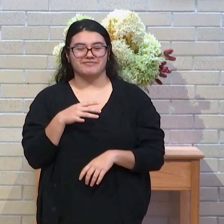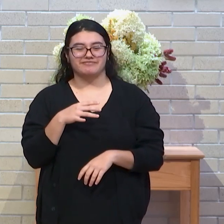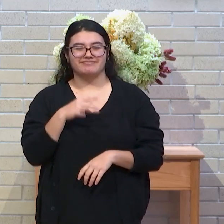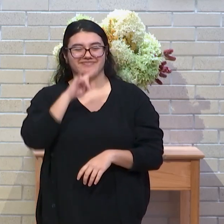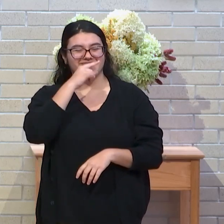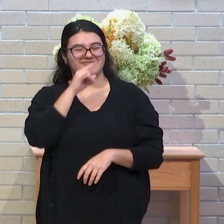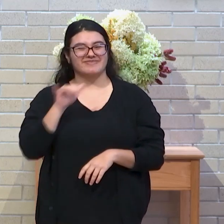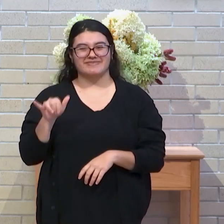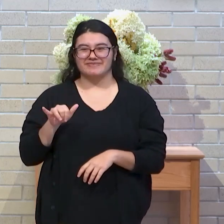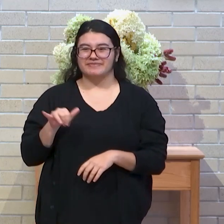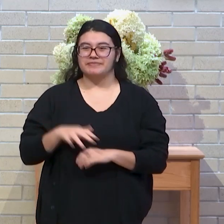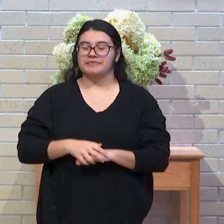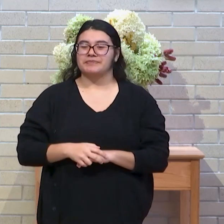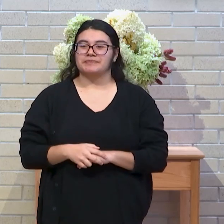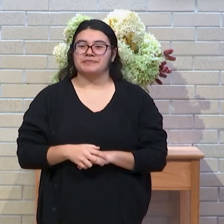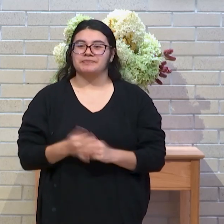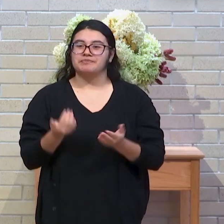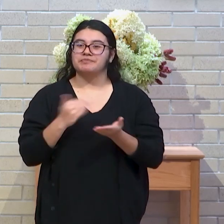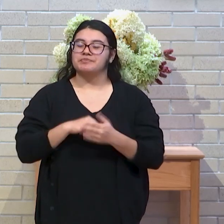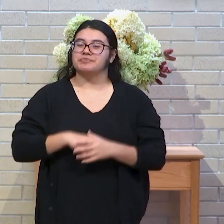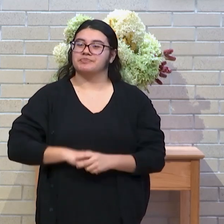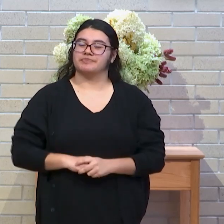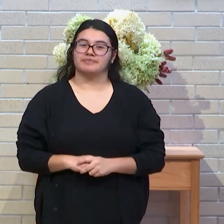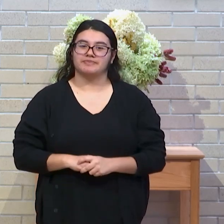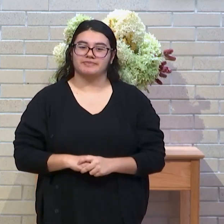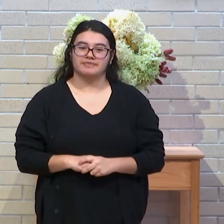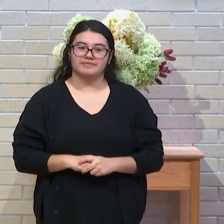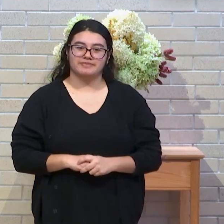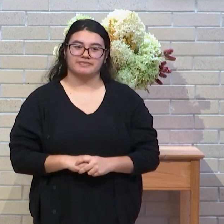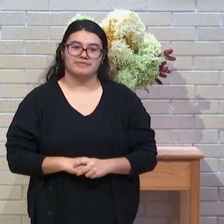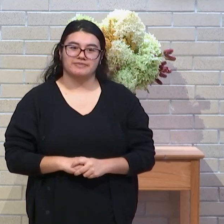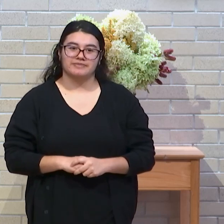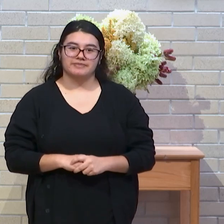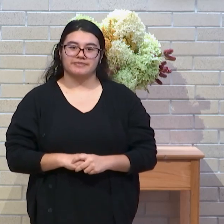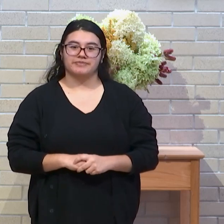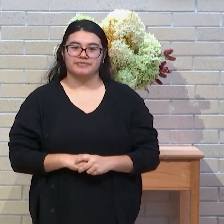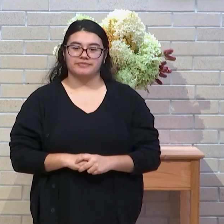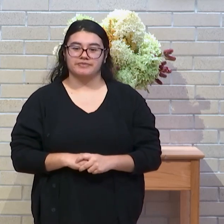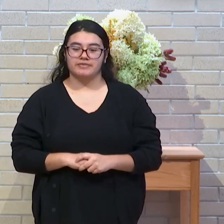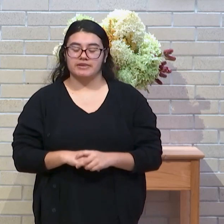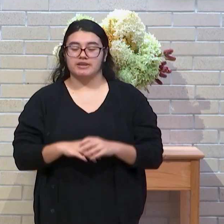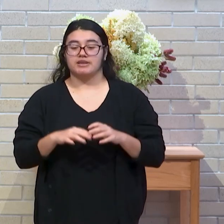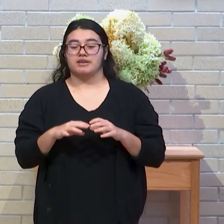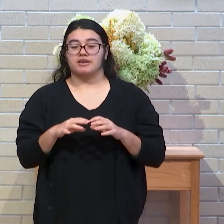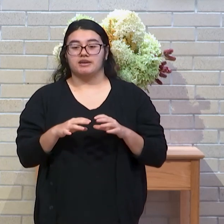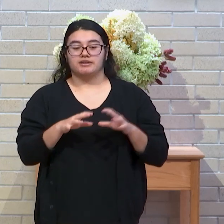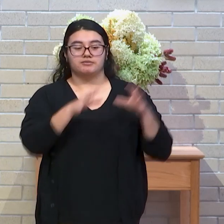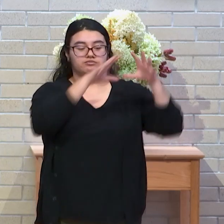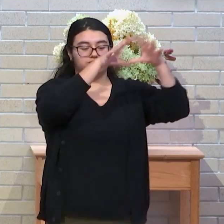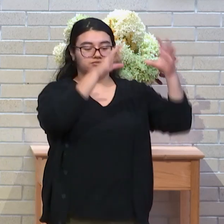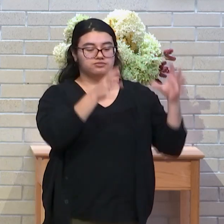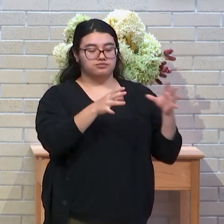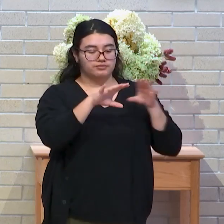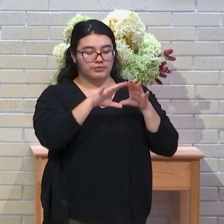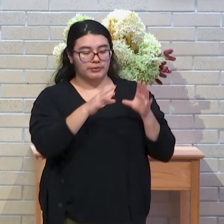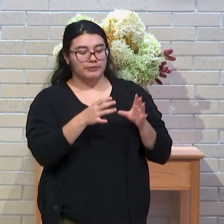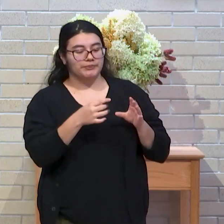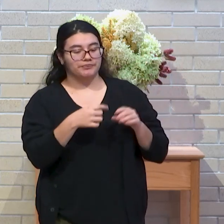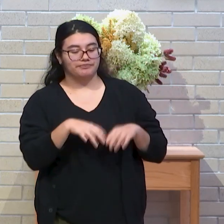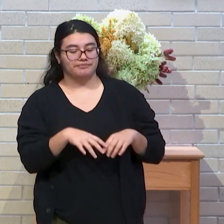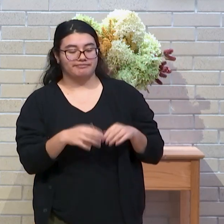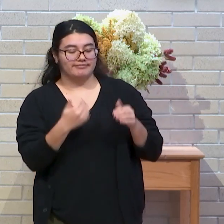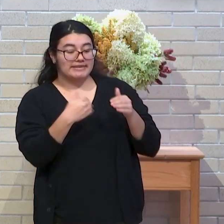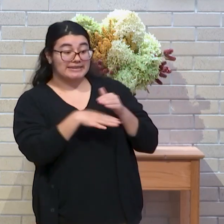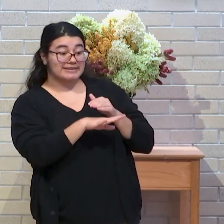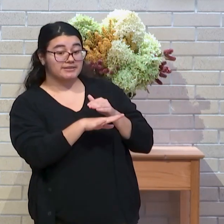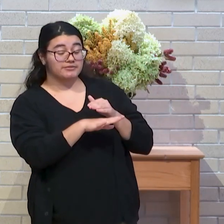and nooks that I wanted to explore. Before I entered one small cave within the glacier, my dad insisted that I ask Mama Kayambe for permission to